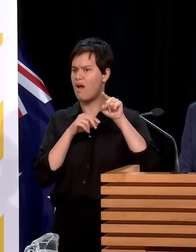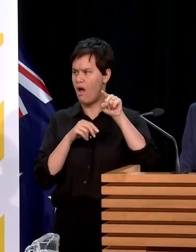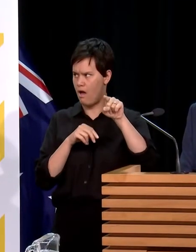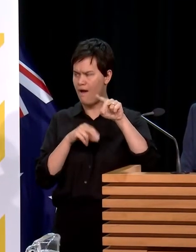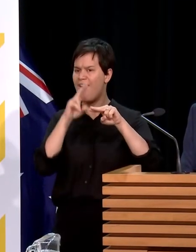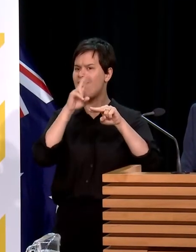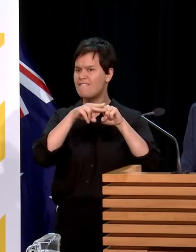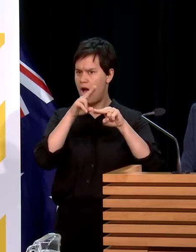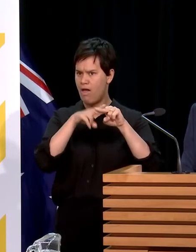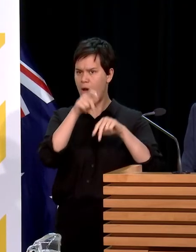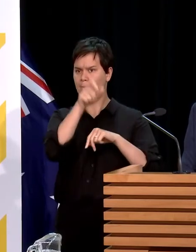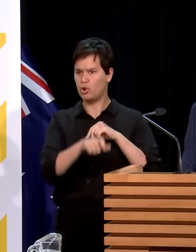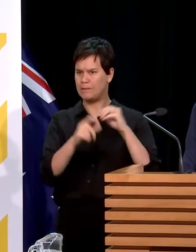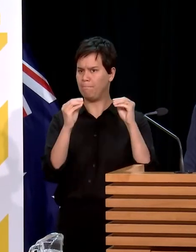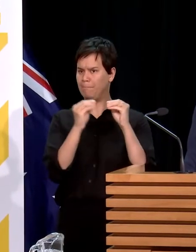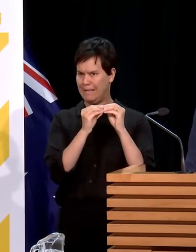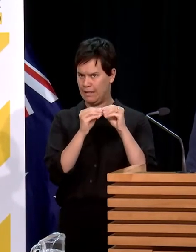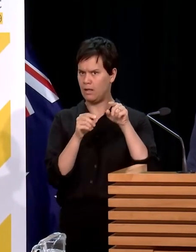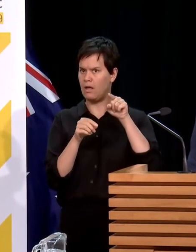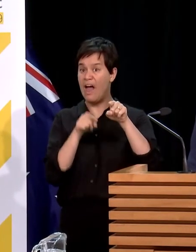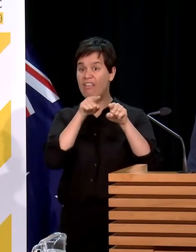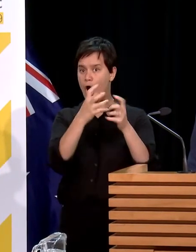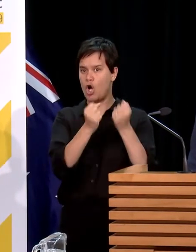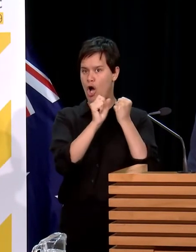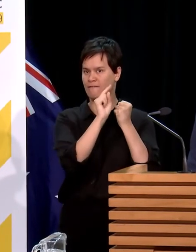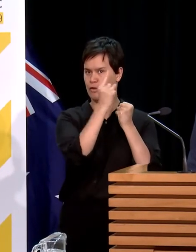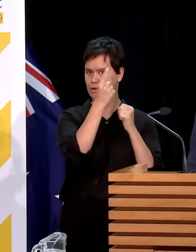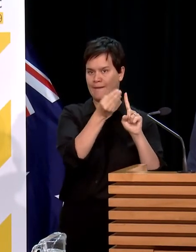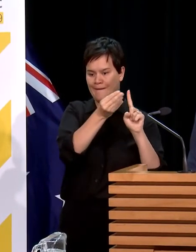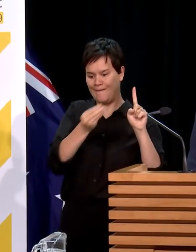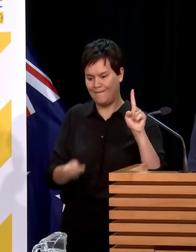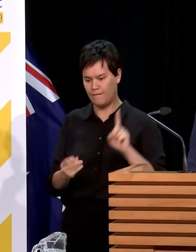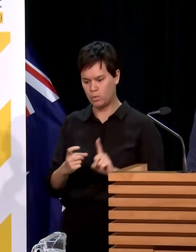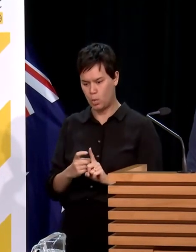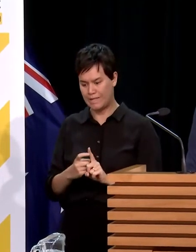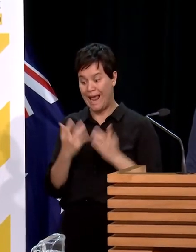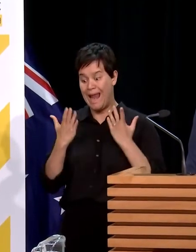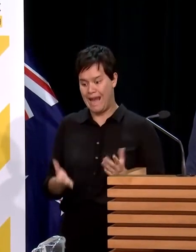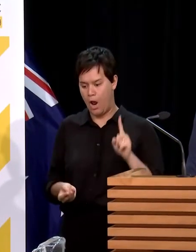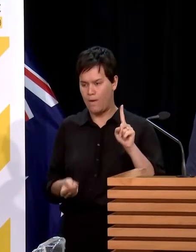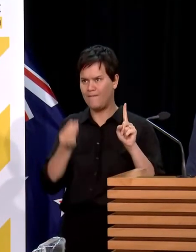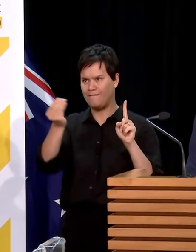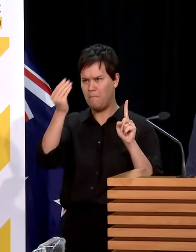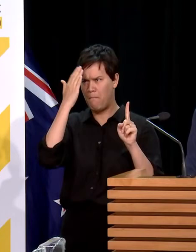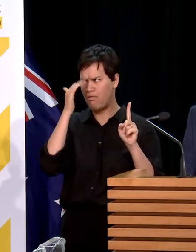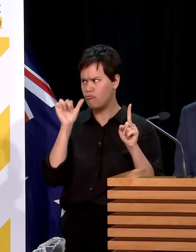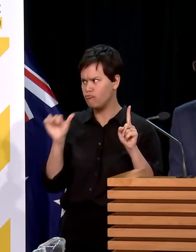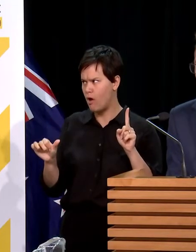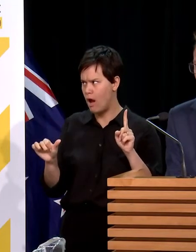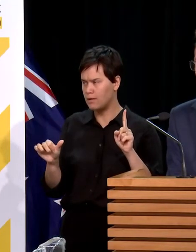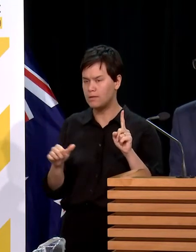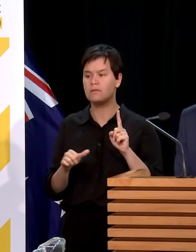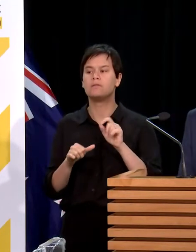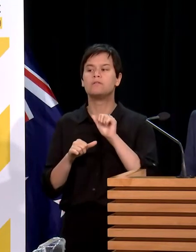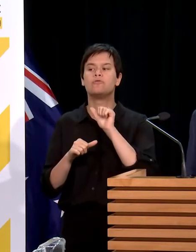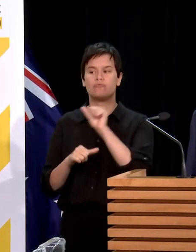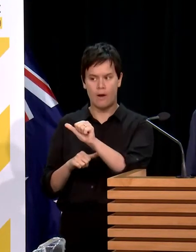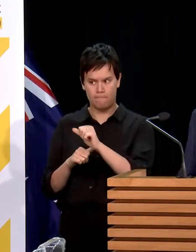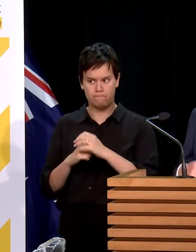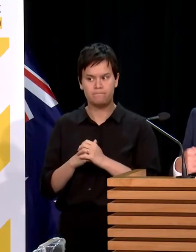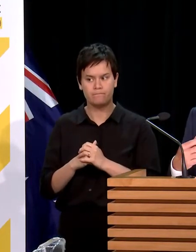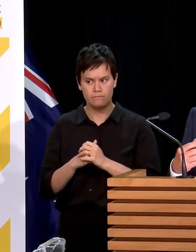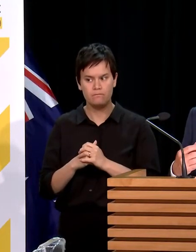isolation facility. That's person B. Yep. Yes. And are there any other close contacts being tested now as a result? So there are some